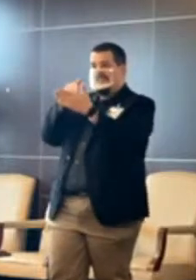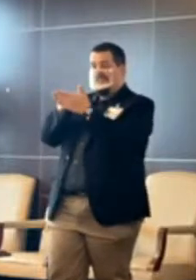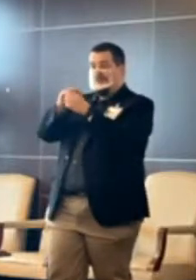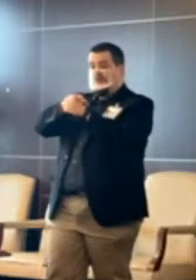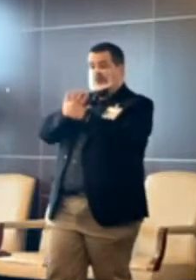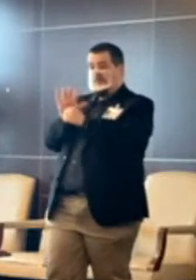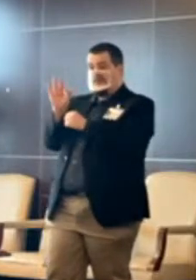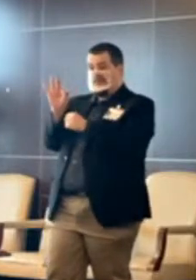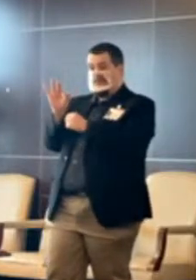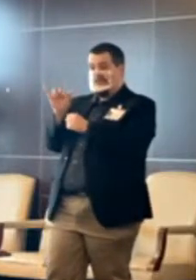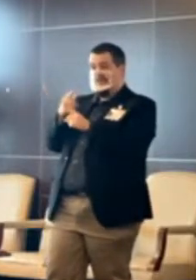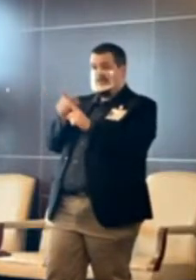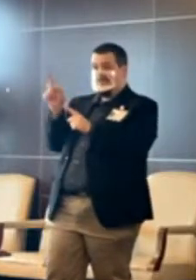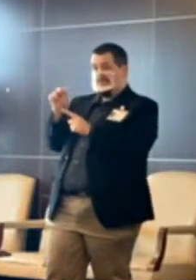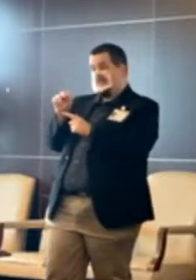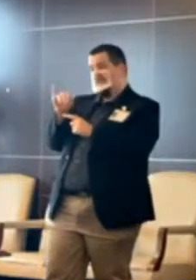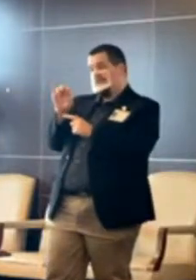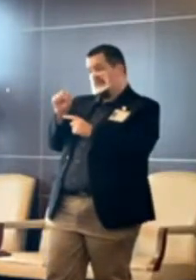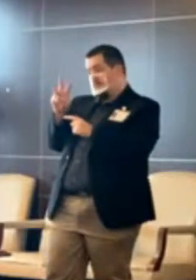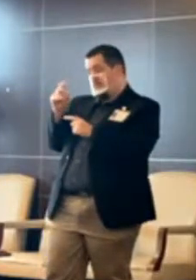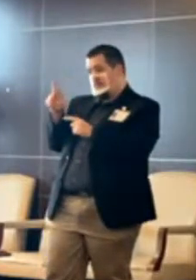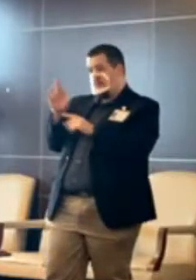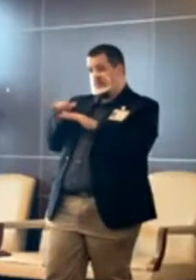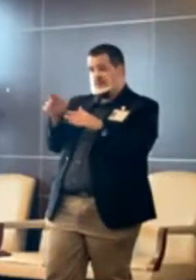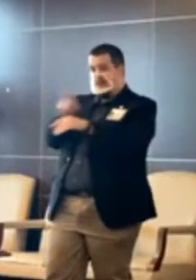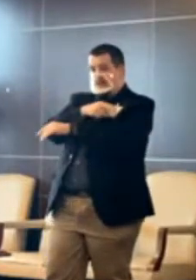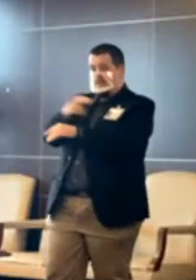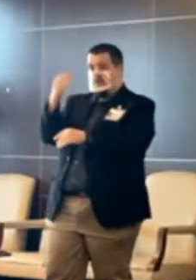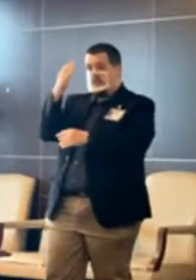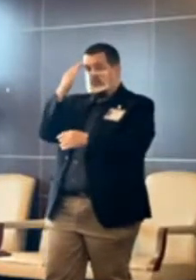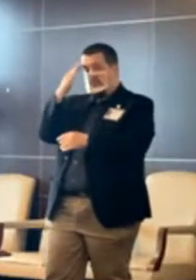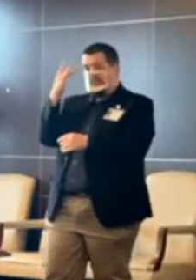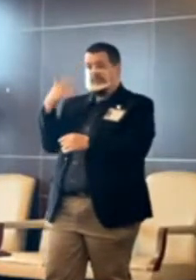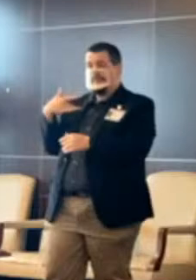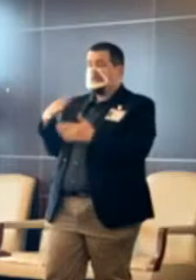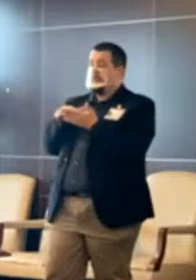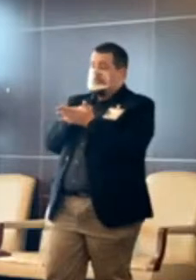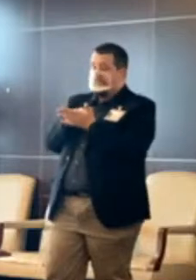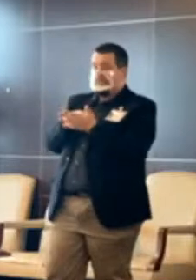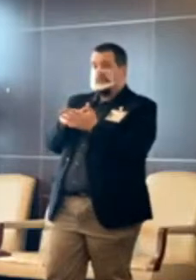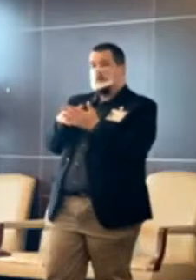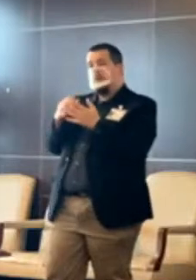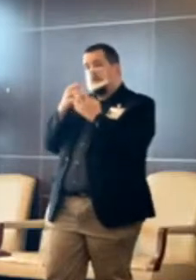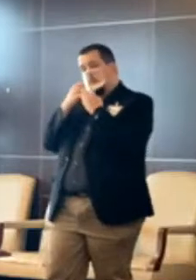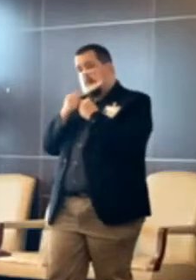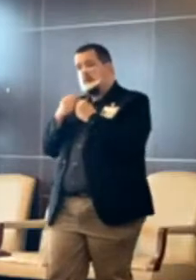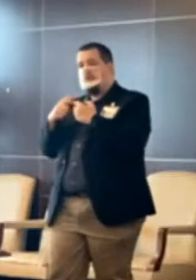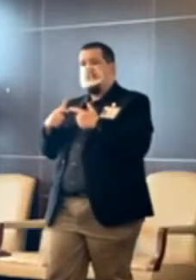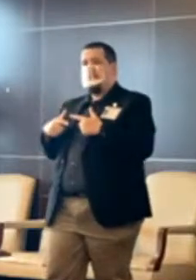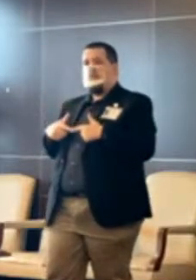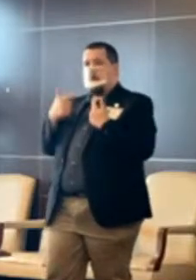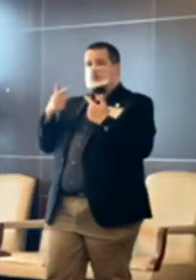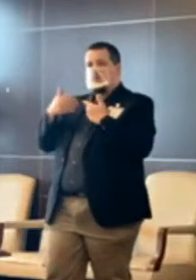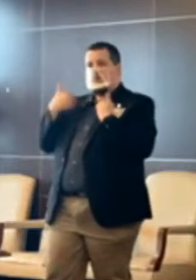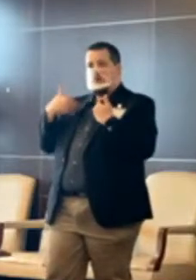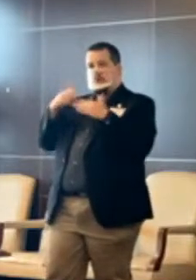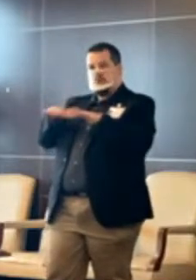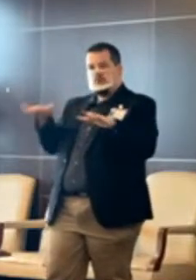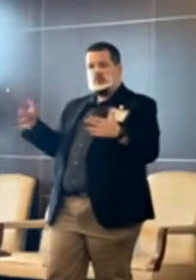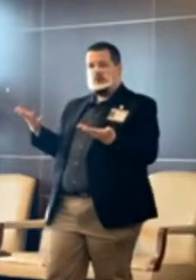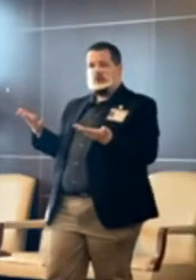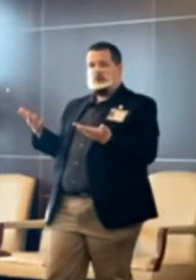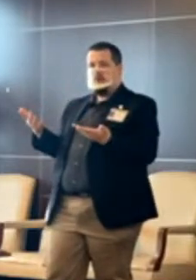COVID-19 with their children at My Stronger Children's Hospital, know how fragile and precious these young lives are. These